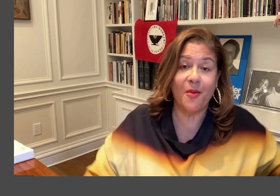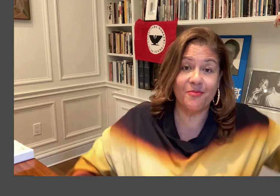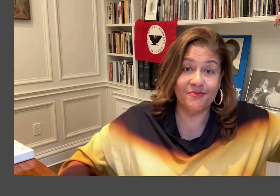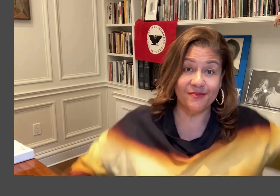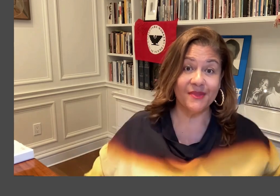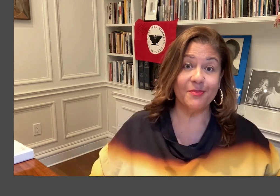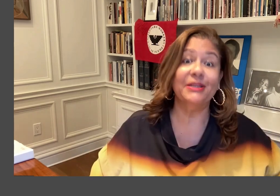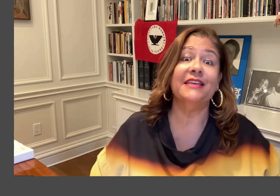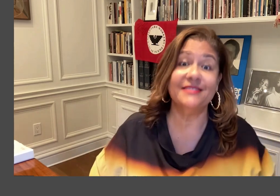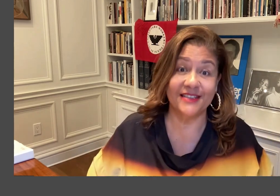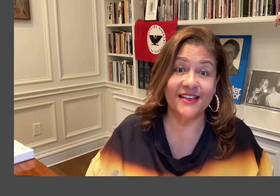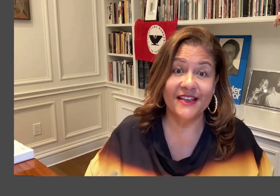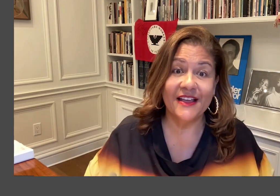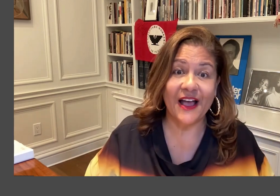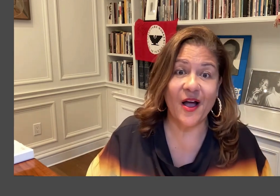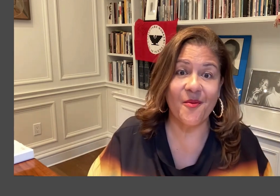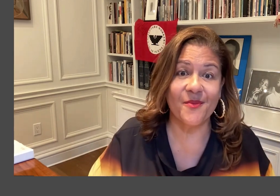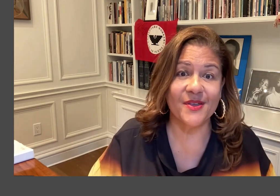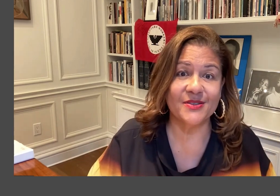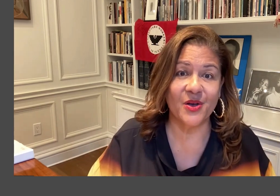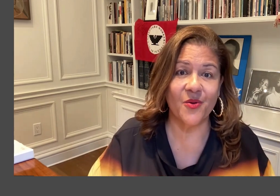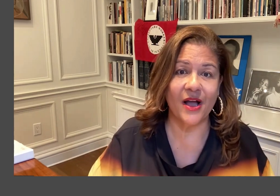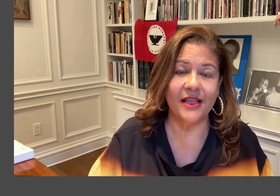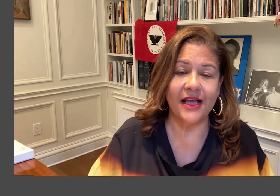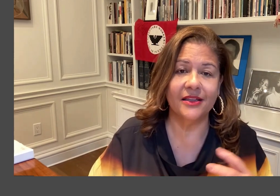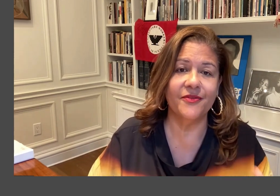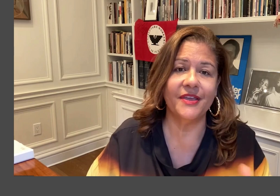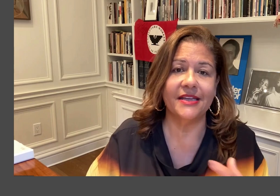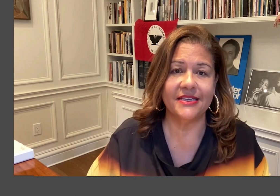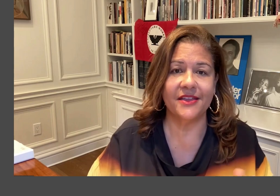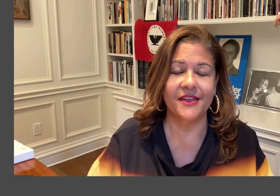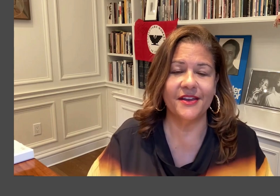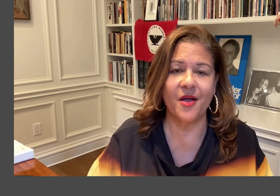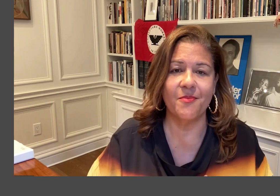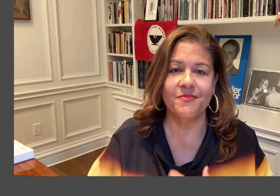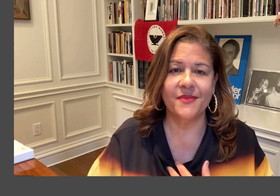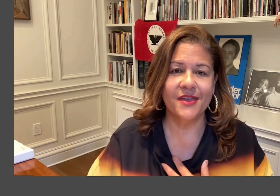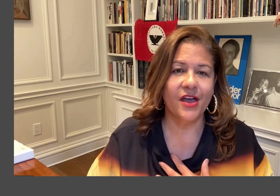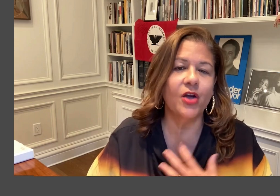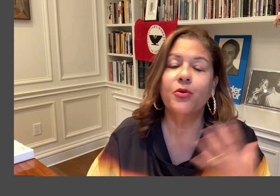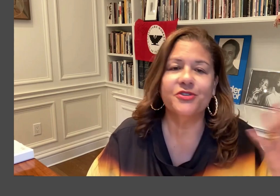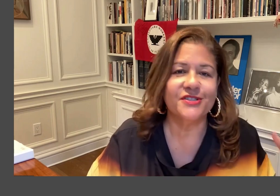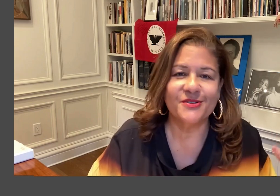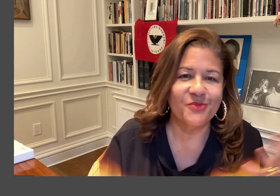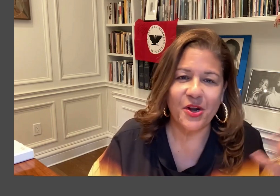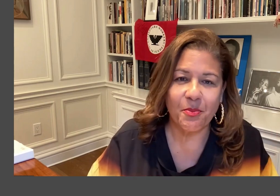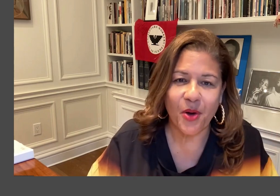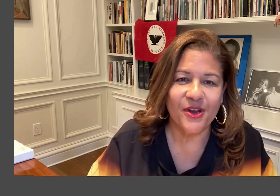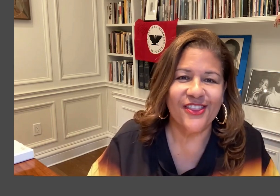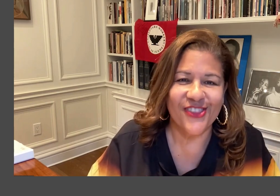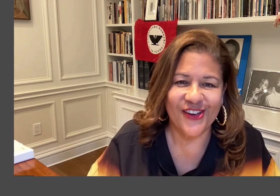it from place. So I love the idea that a gorgeous writer, poet, and